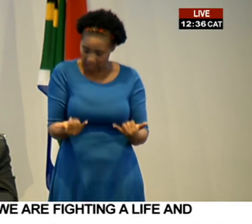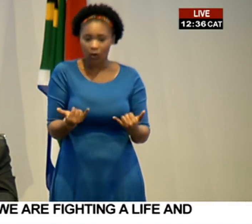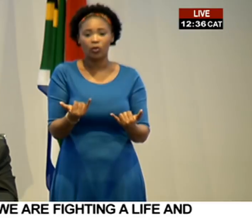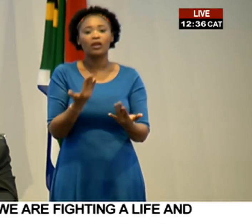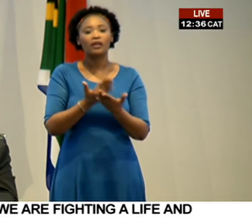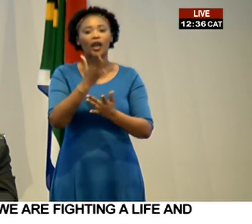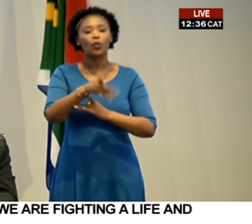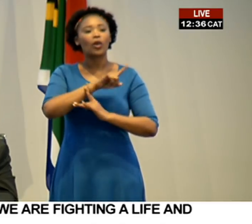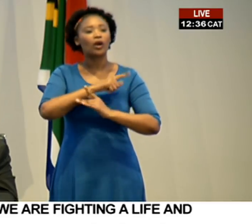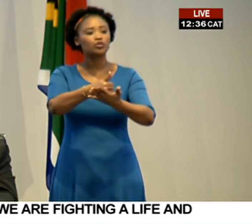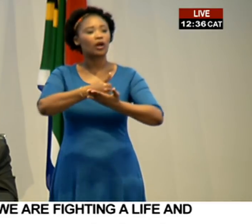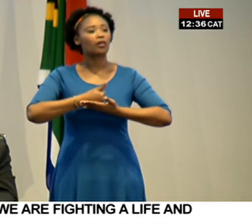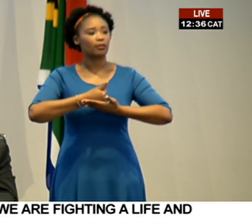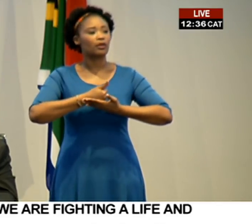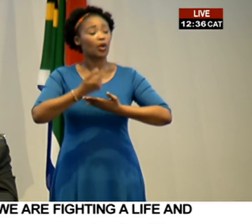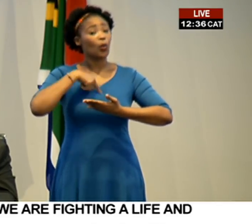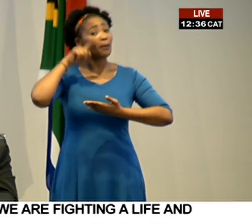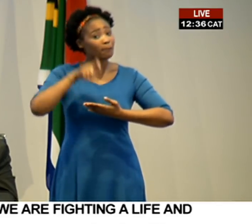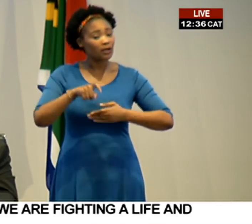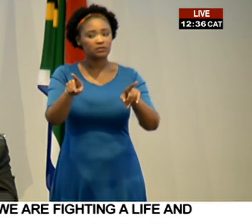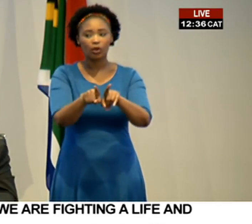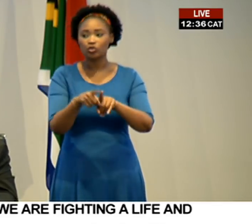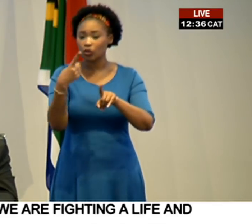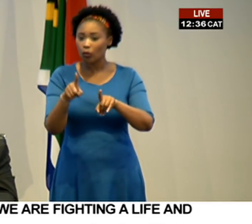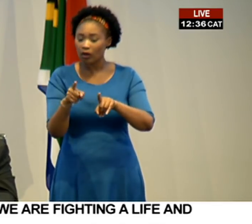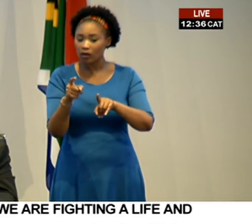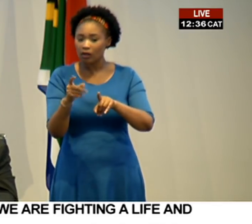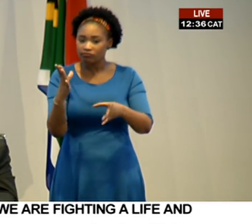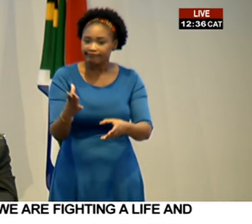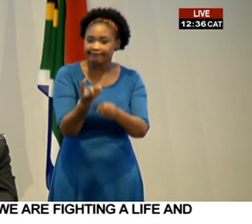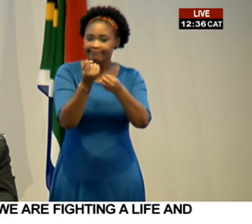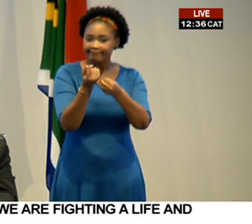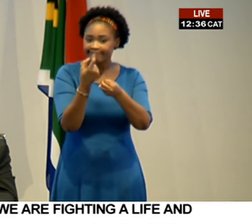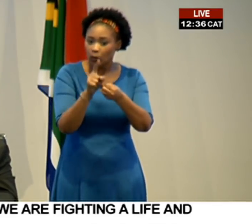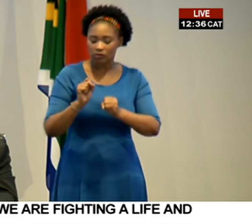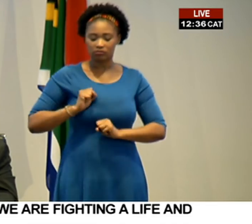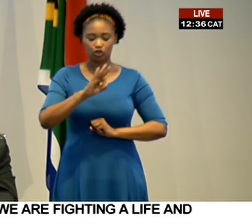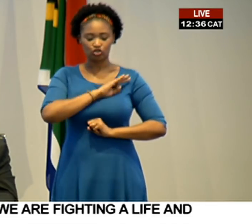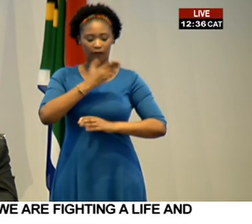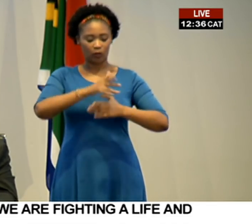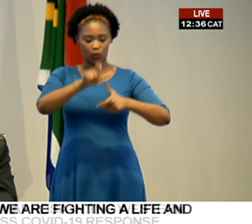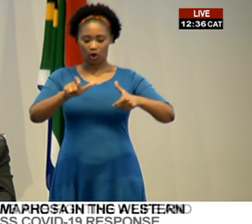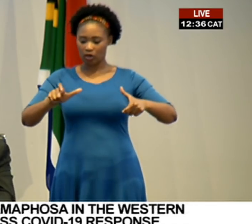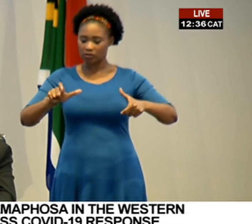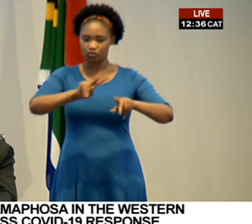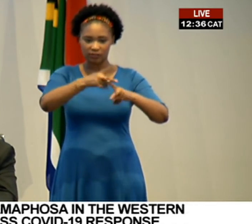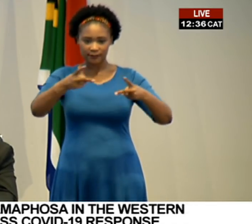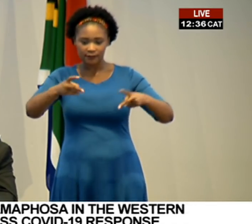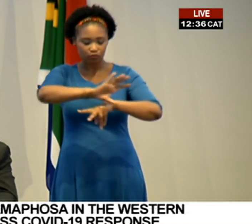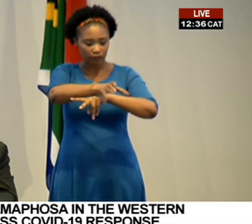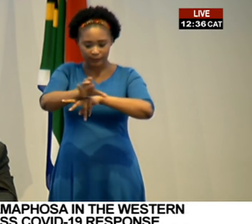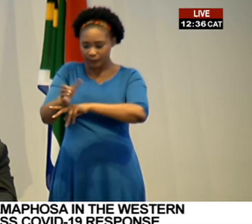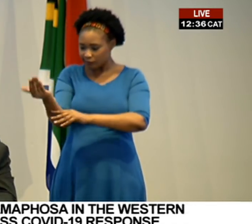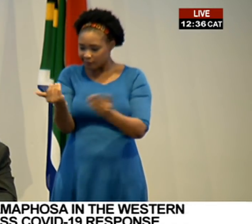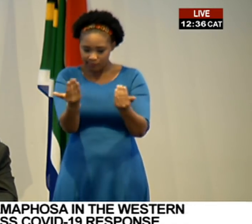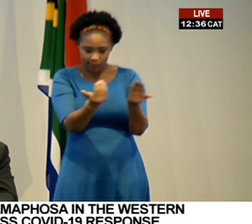and lend a hand. And we must also find staff members in various other provinces,